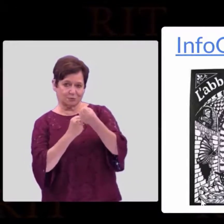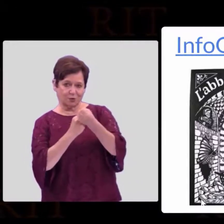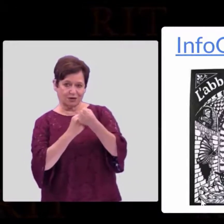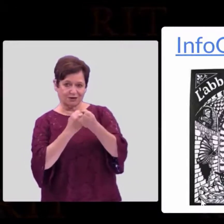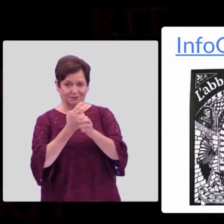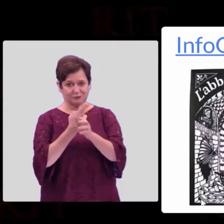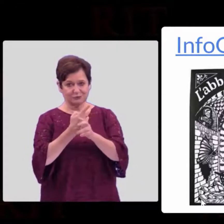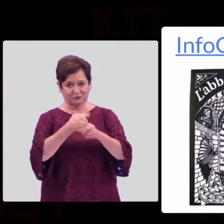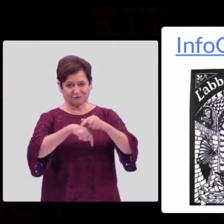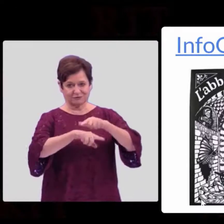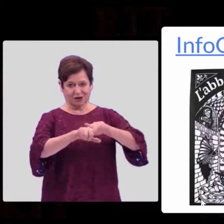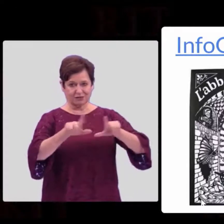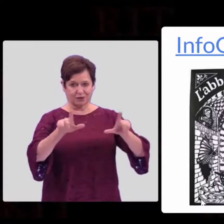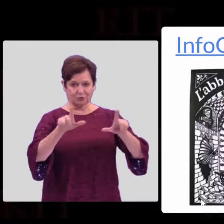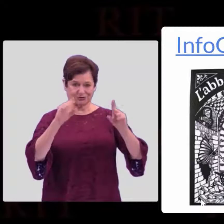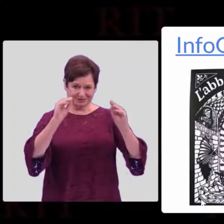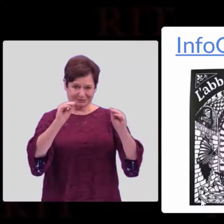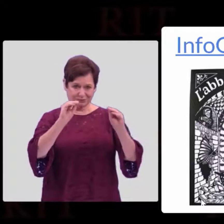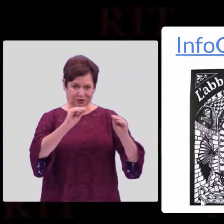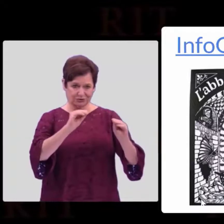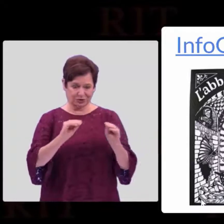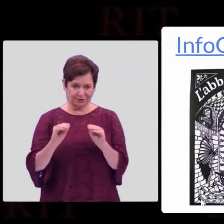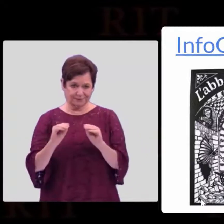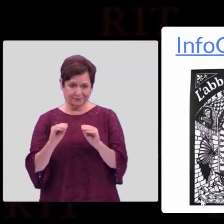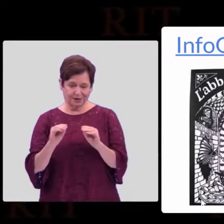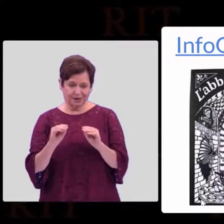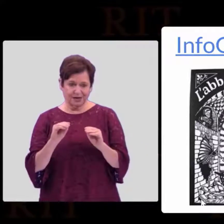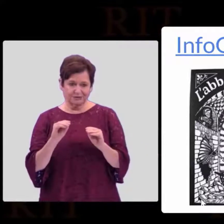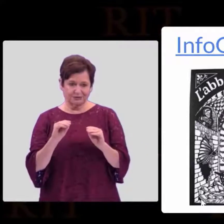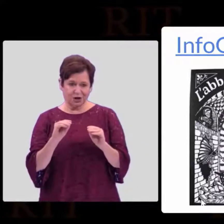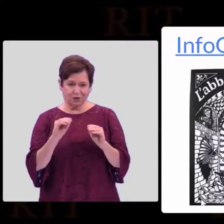He also supported the use of sign language in teaching.